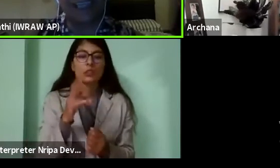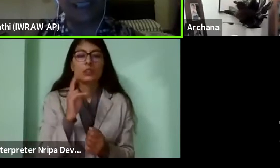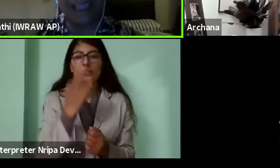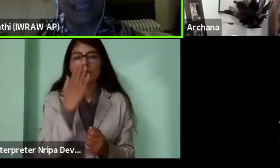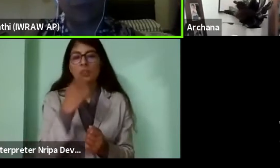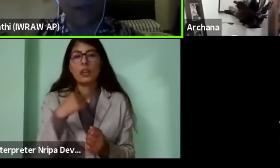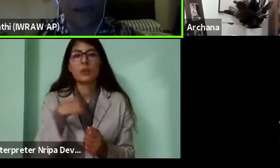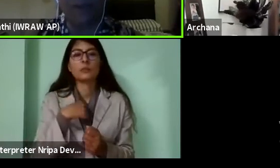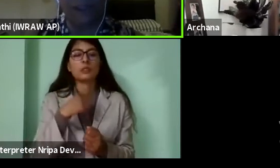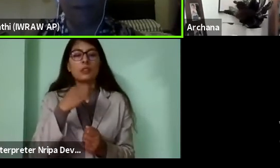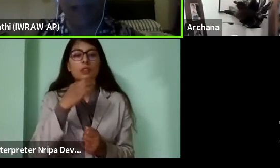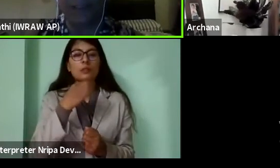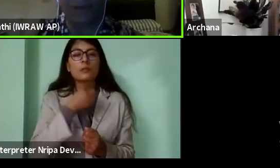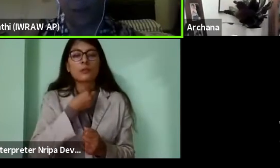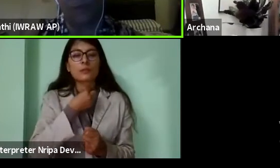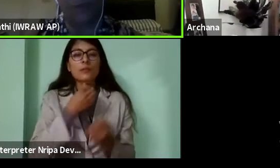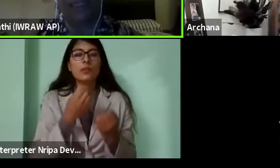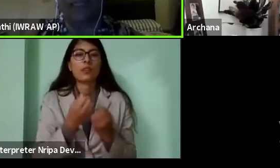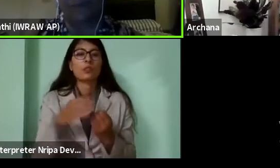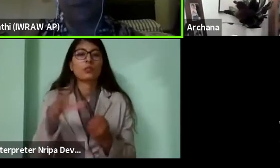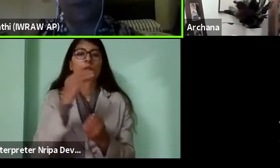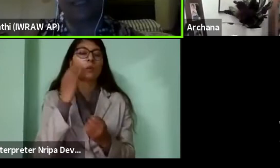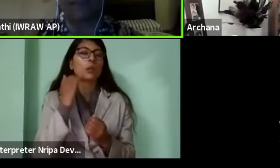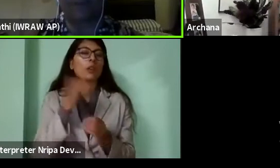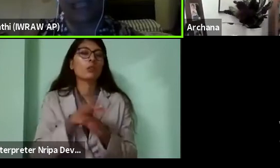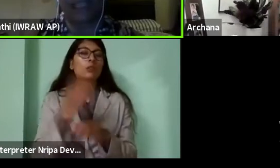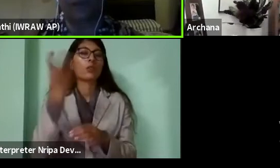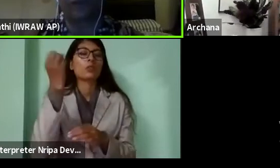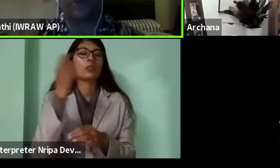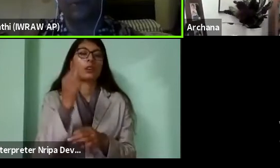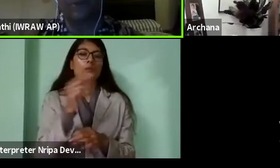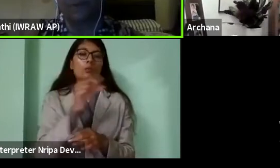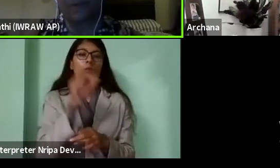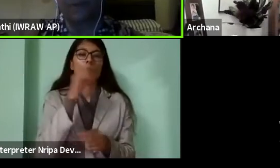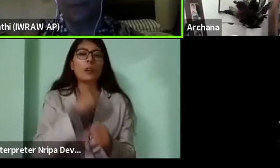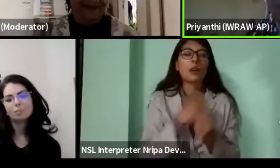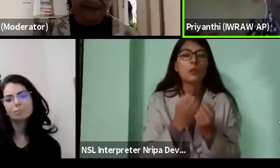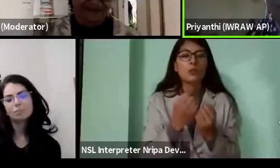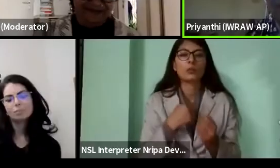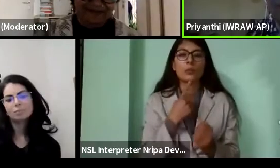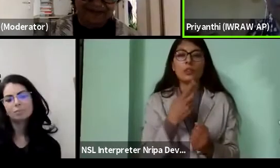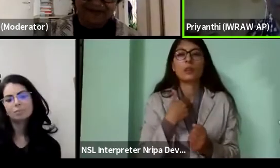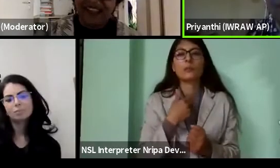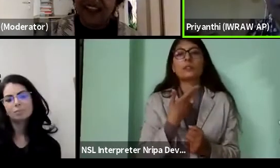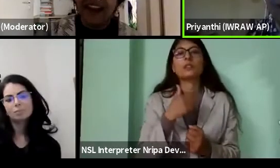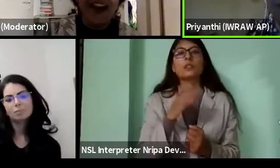that they work for the rights of all women everywhere. So thank you.